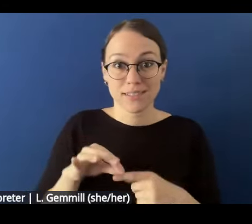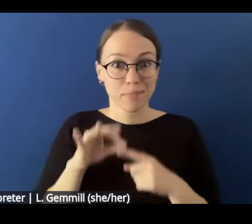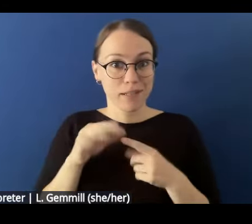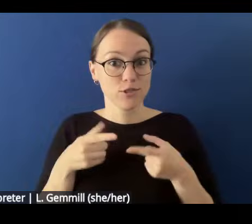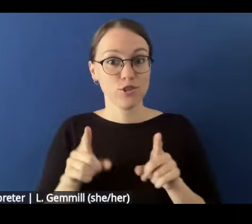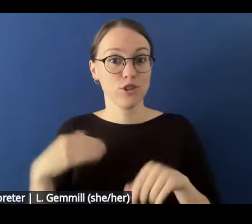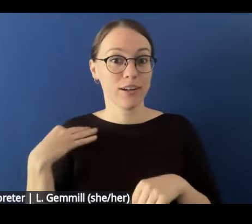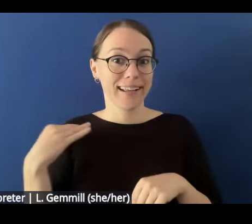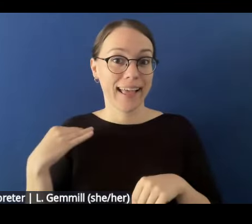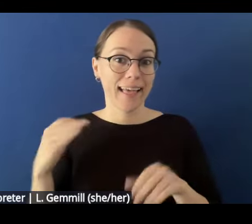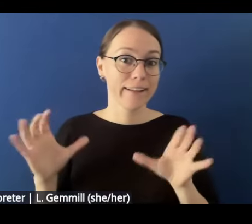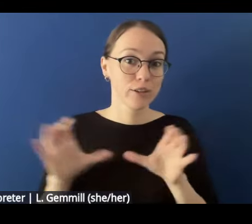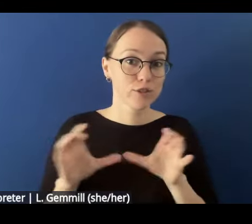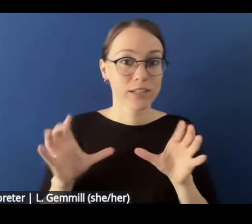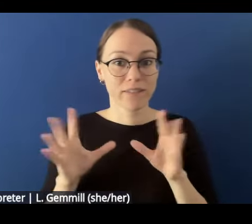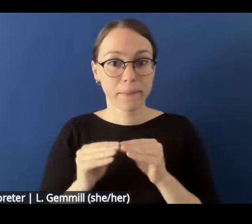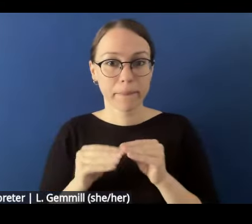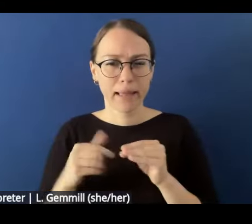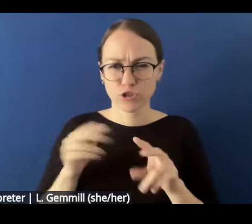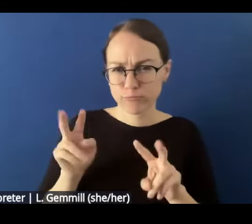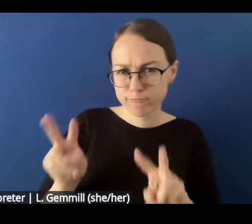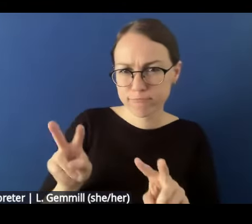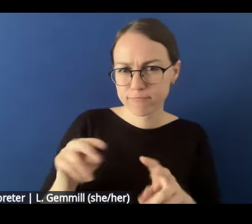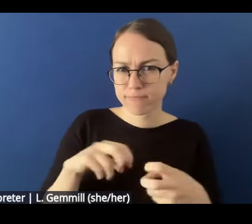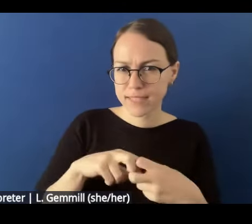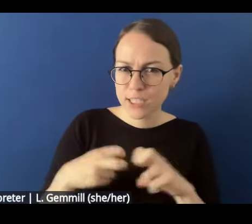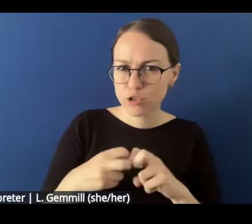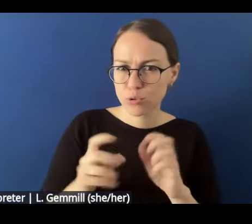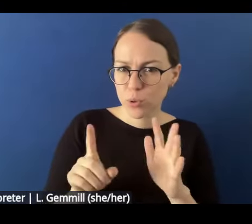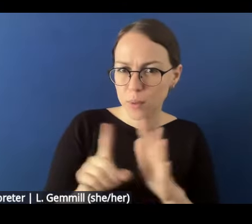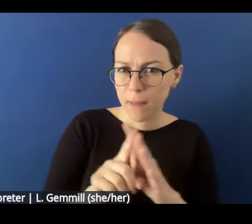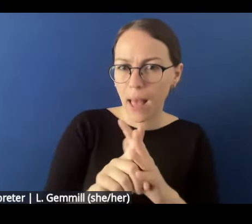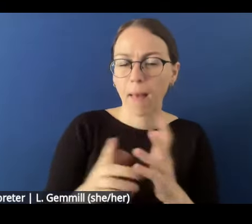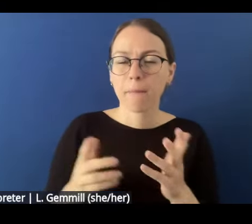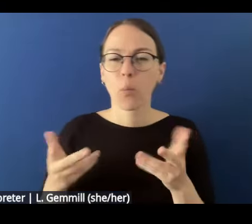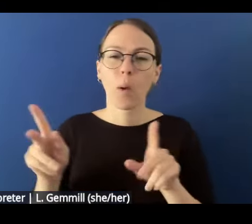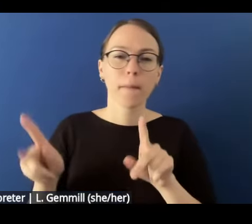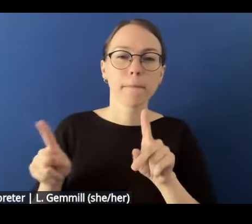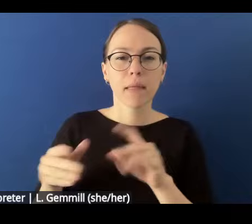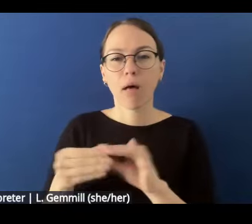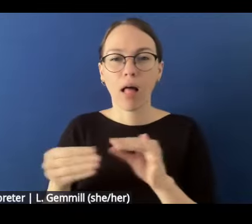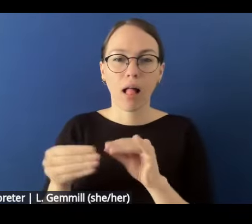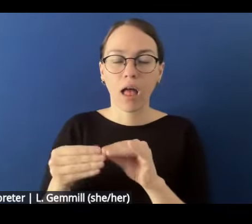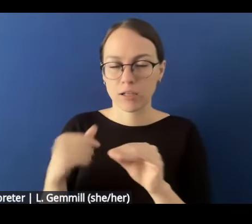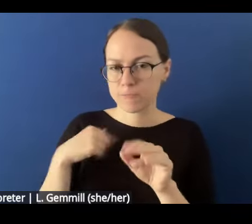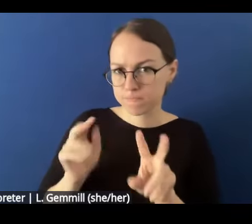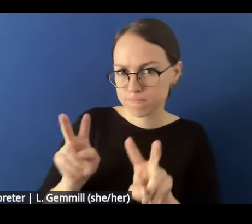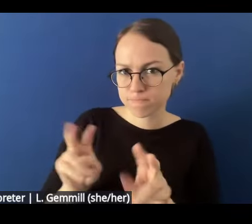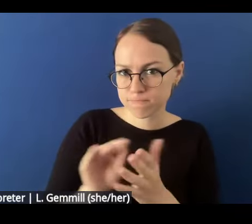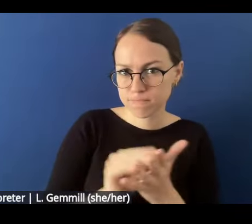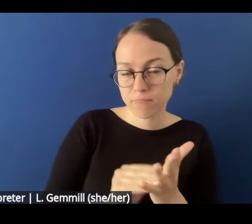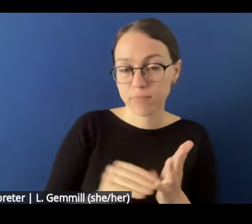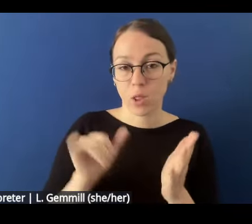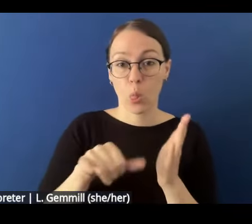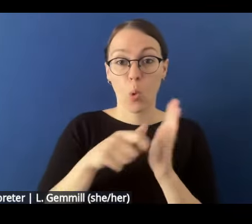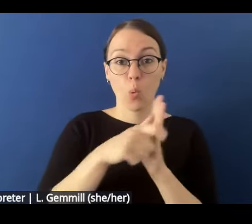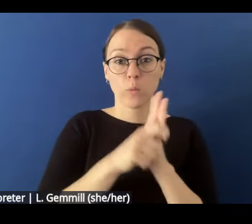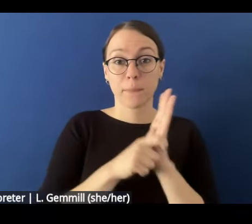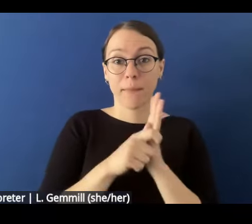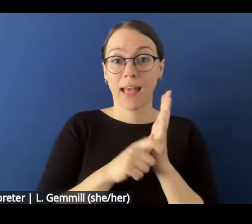issues that we hear. We keep kind of note of what people are saying to us. These manuals are designed to help the public.